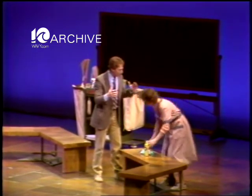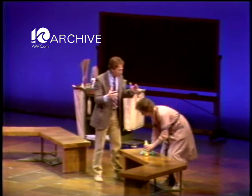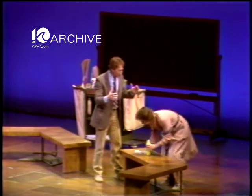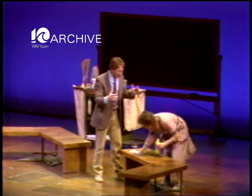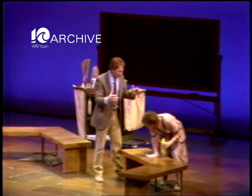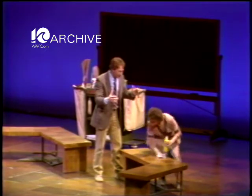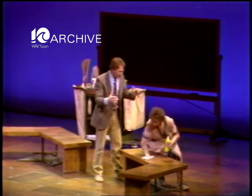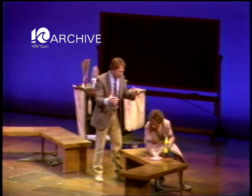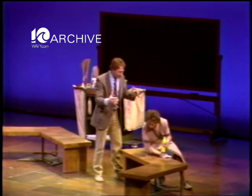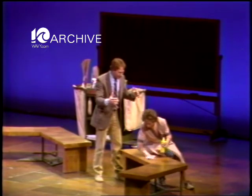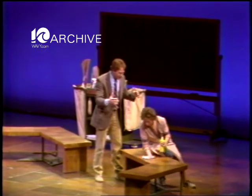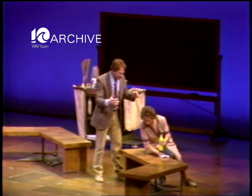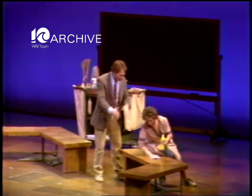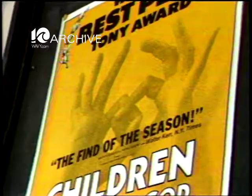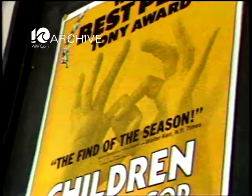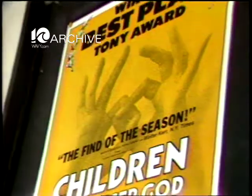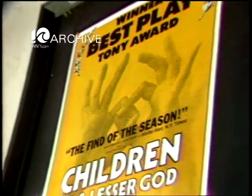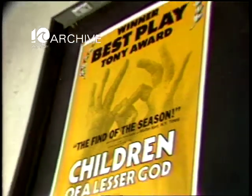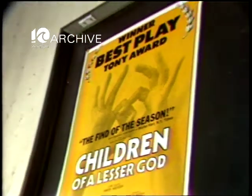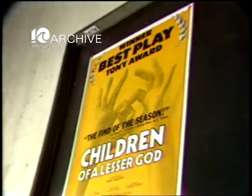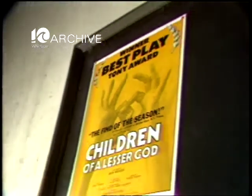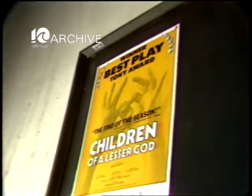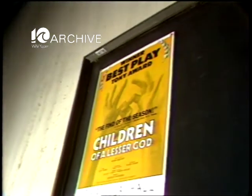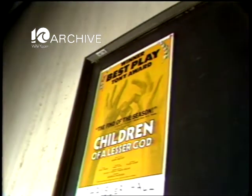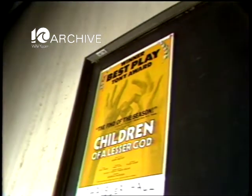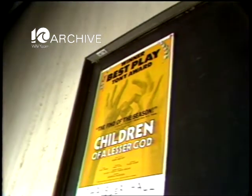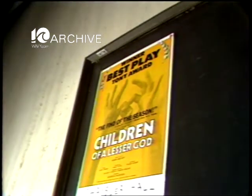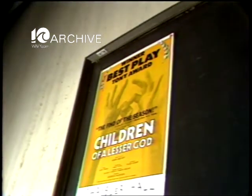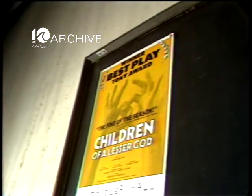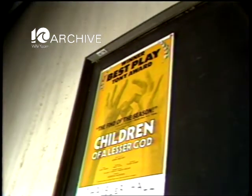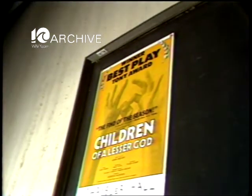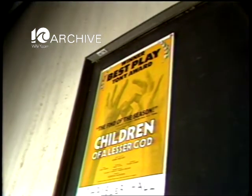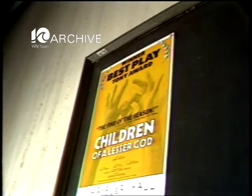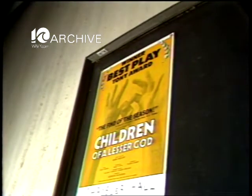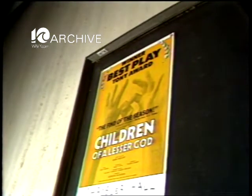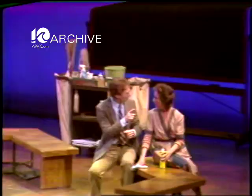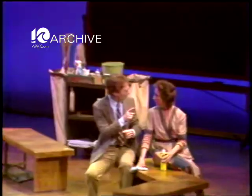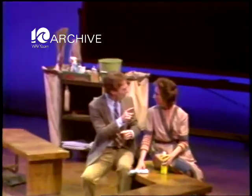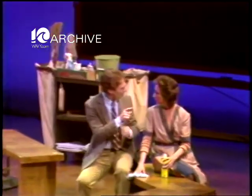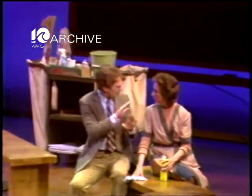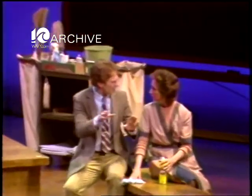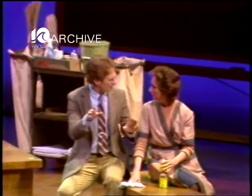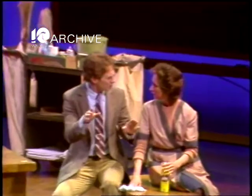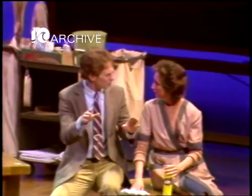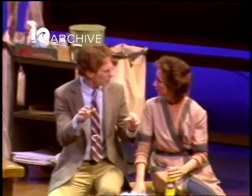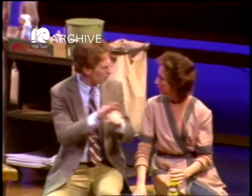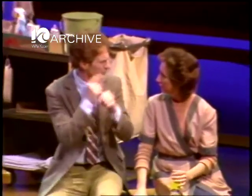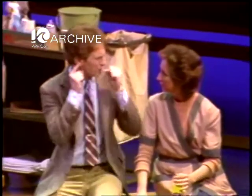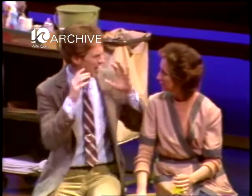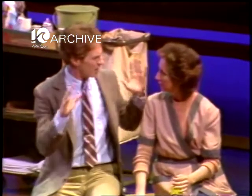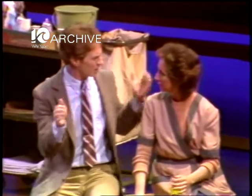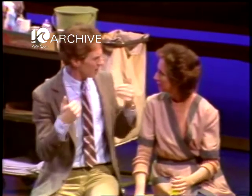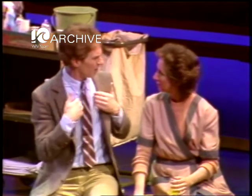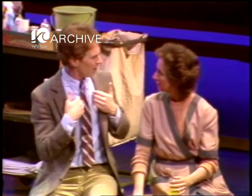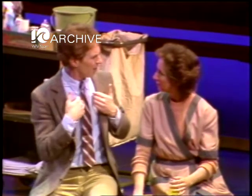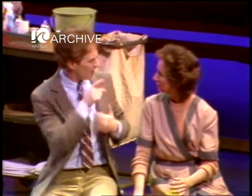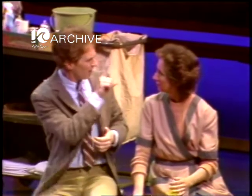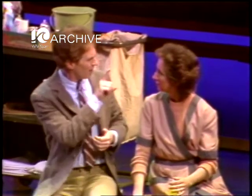An improbable setting for a play that walked off with Broadway's top honors is about a speech therapist and his hearing-impaired students,